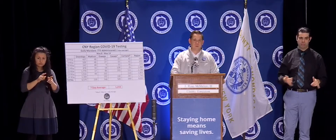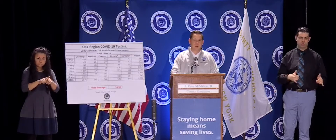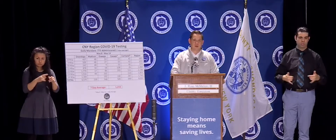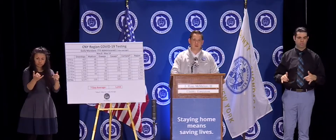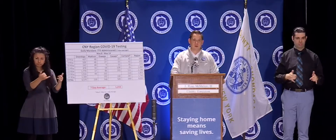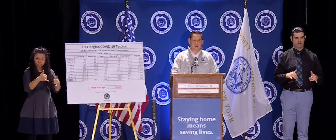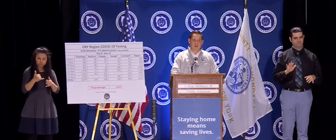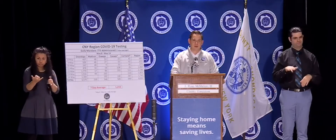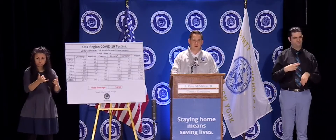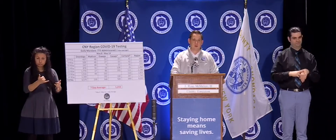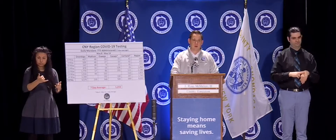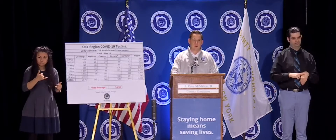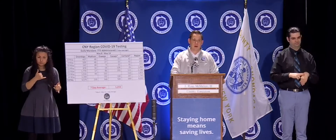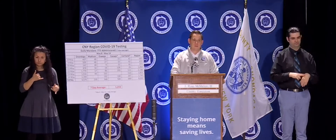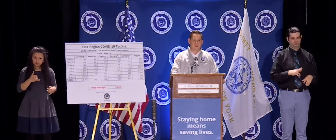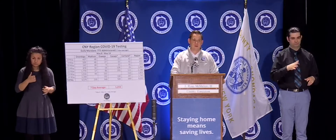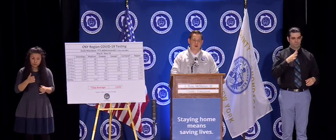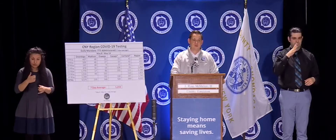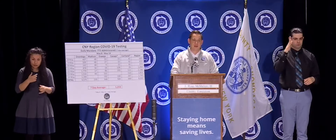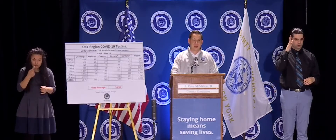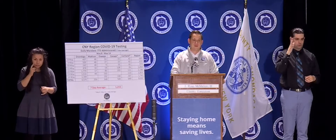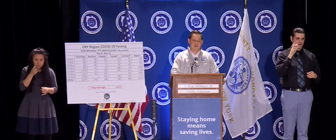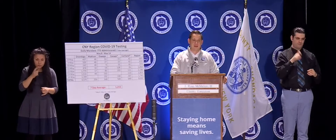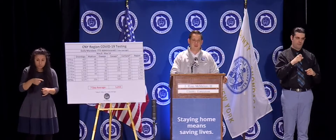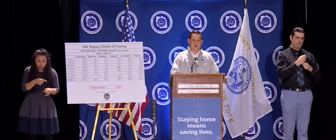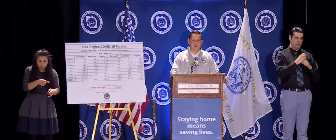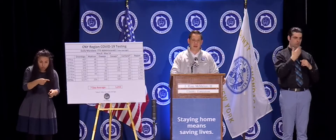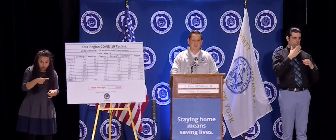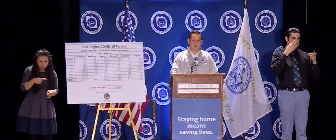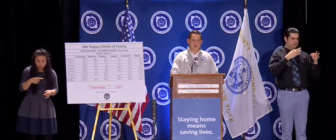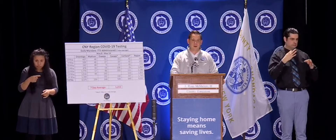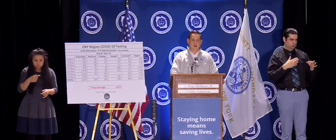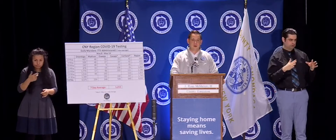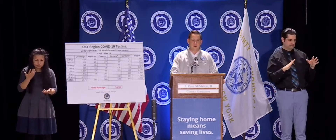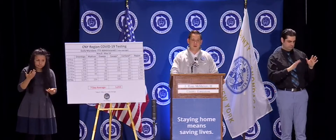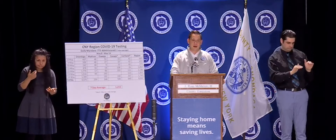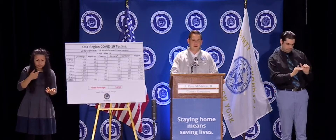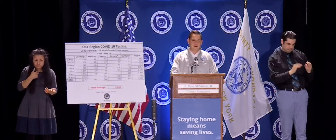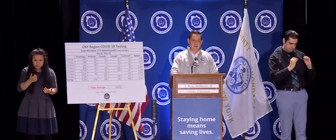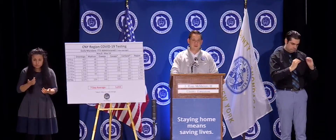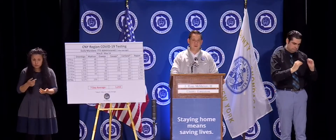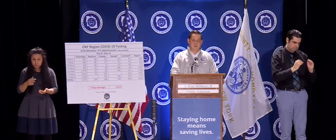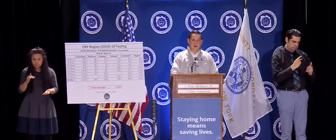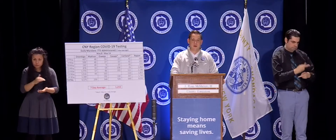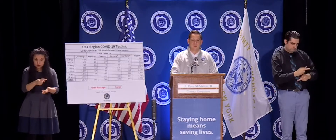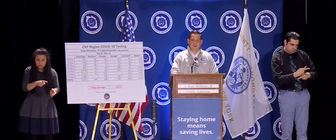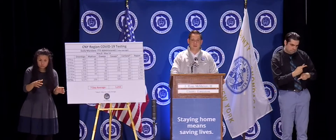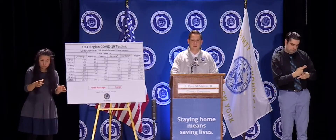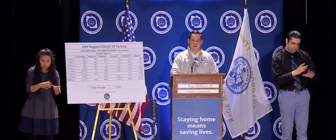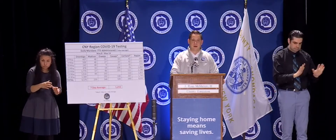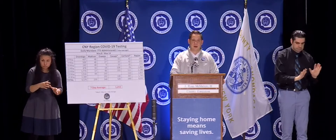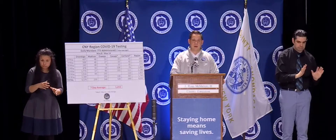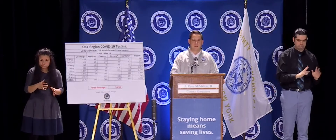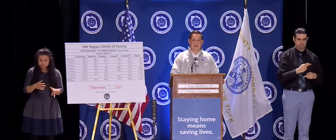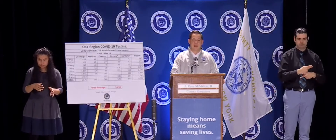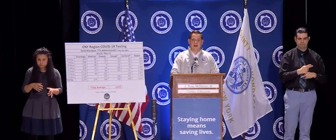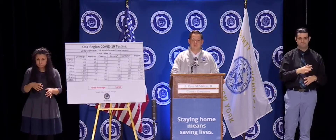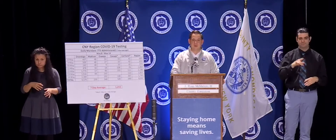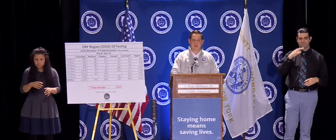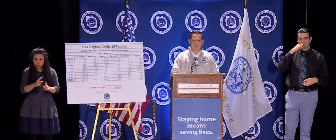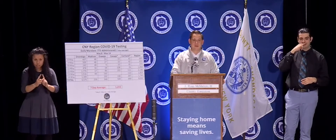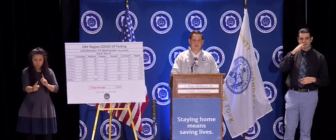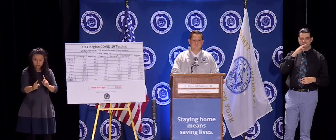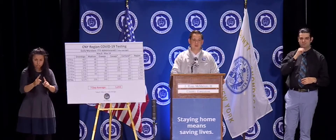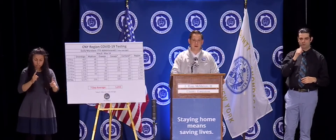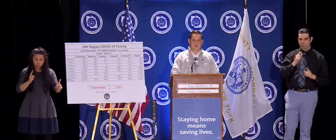judgment. Certainly, we don't want, it's tough to have kids when they're together when they're not 6 feet apart. It's just, I'm a dad, I